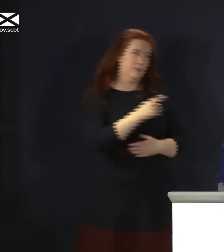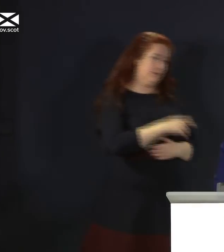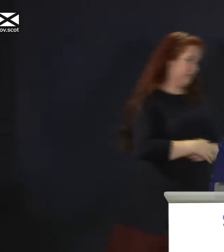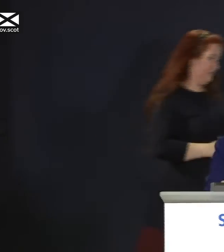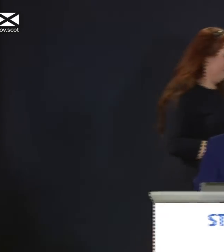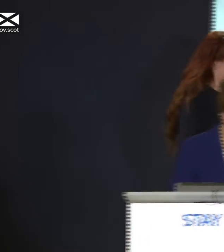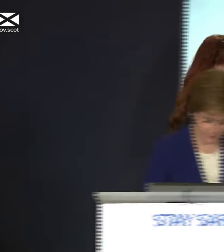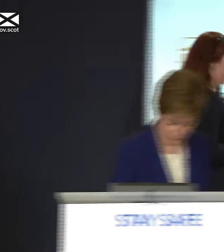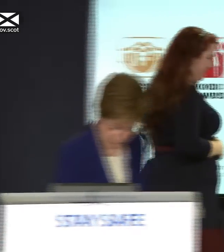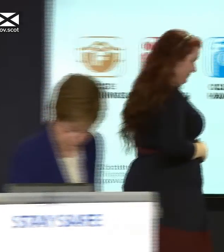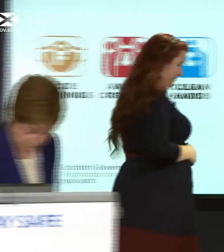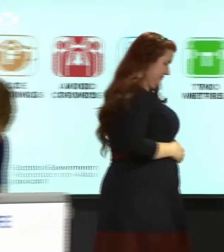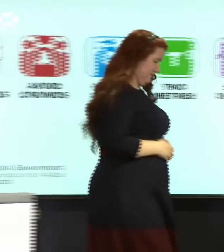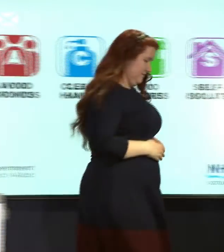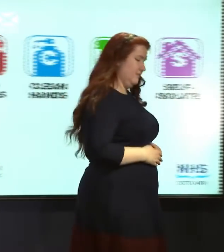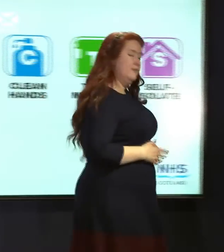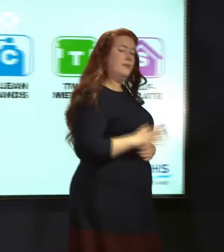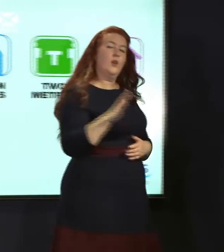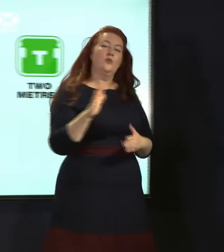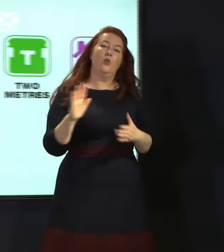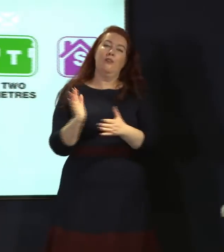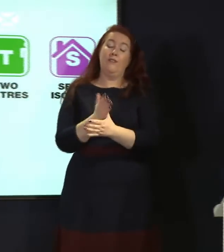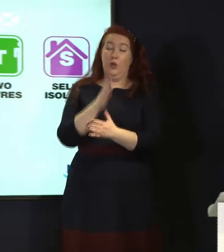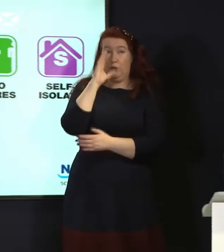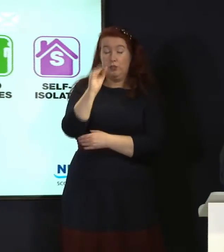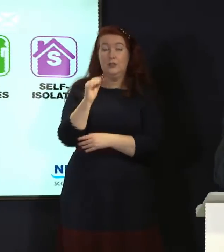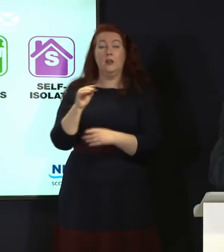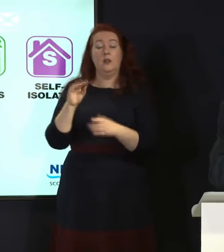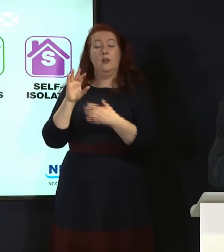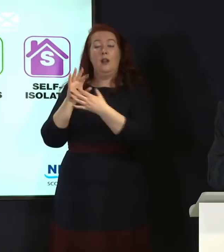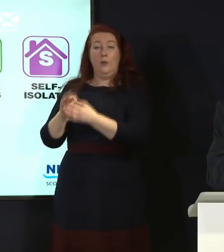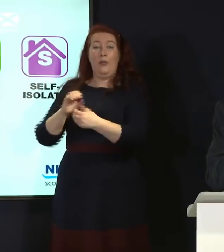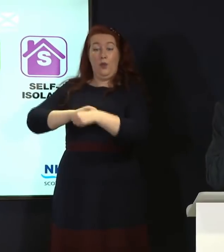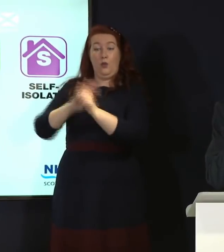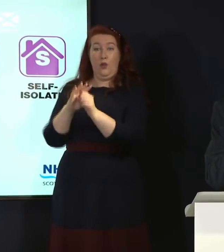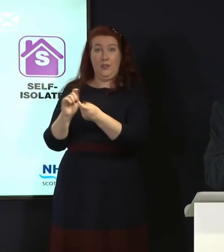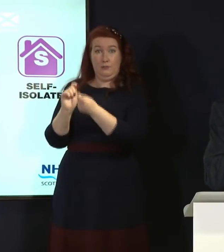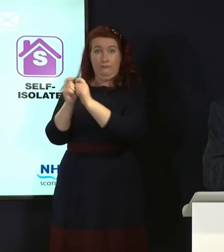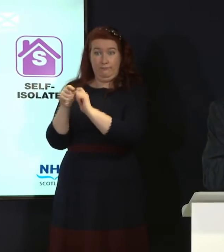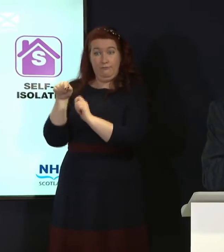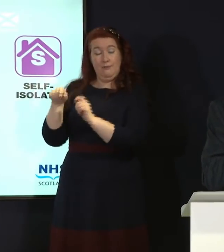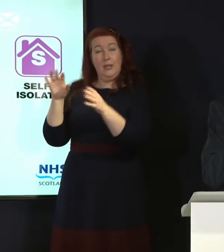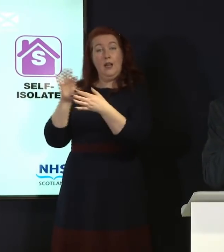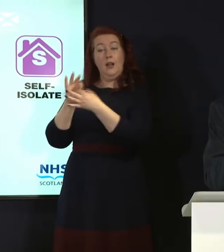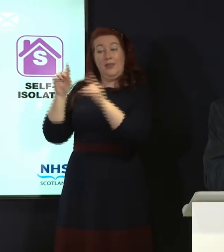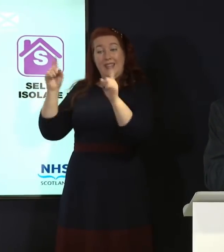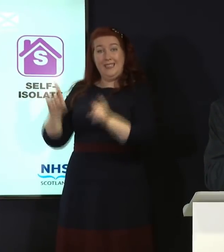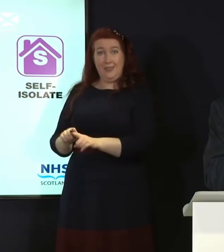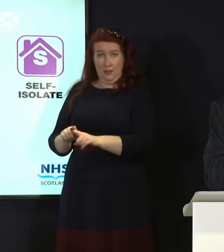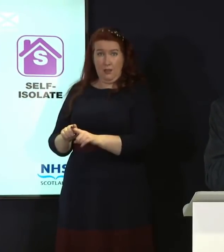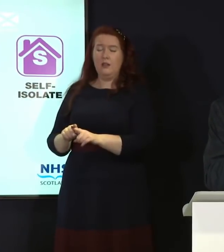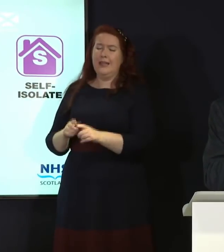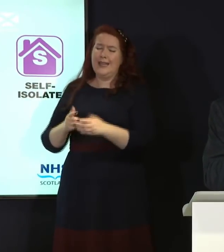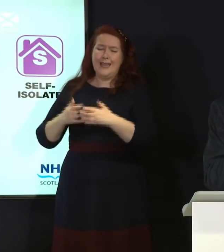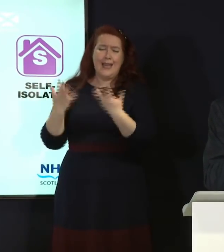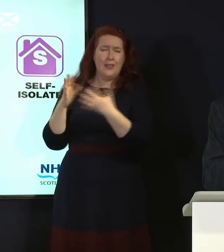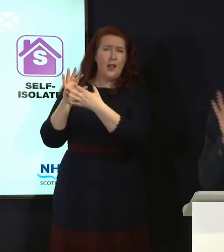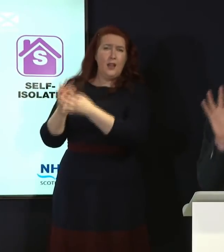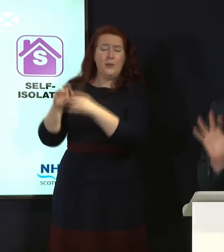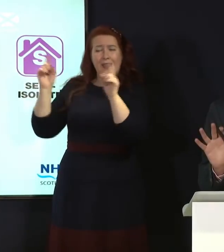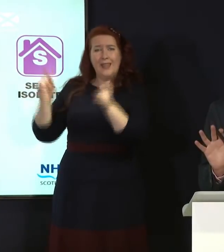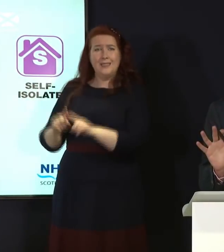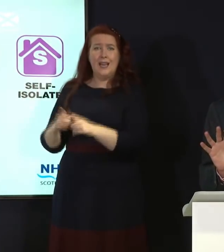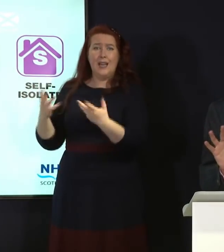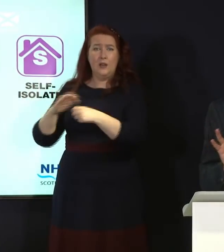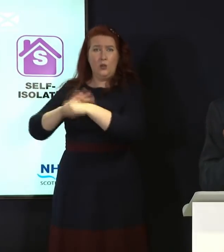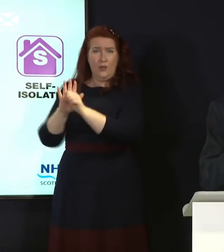first? Mm-hmm. So the first thing to say about the Indian variant, and forgive me for doing so, is the most important thing about anything to do with India and coronavirus